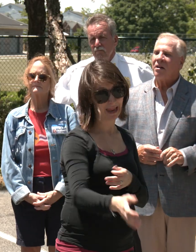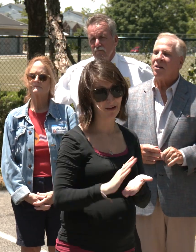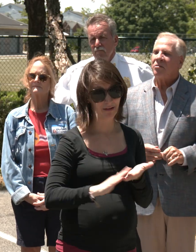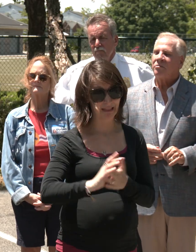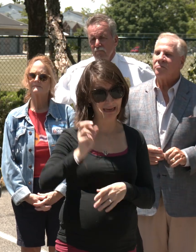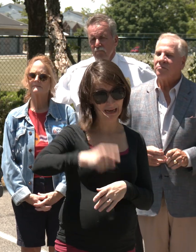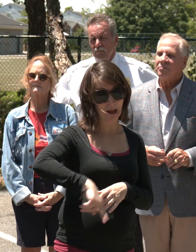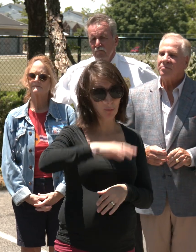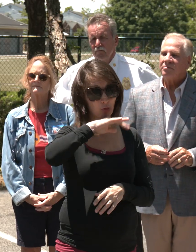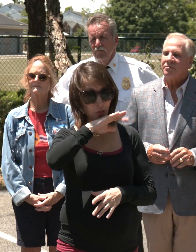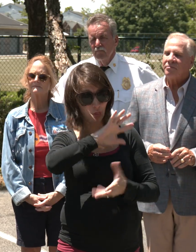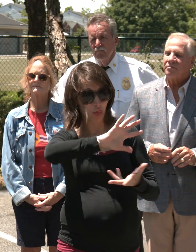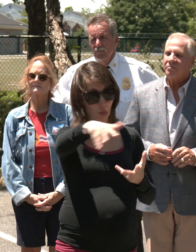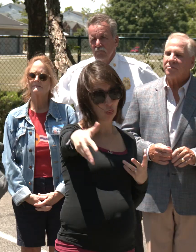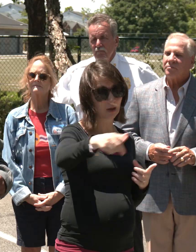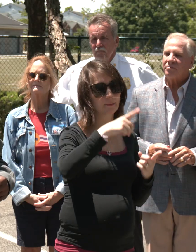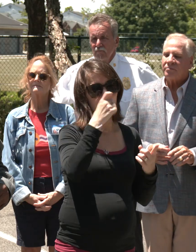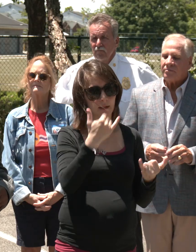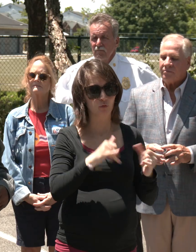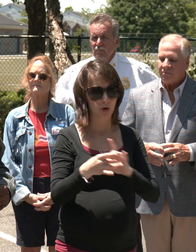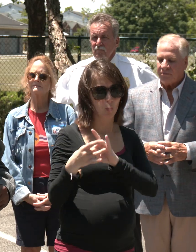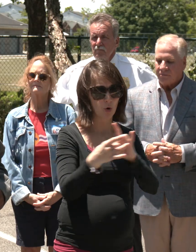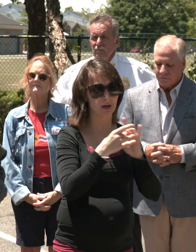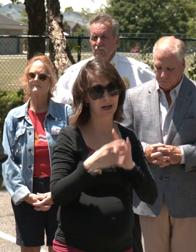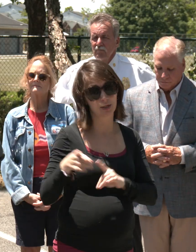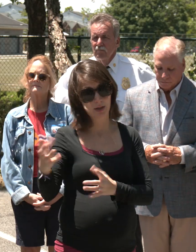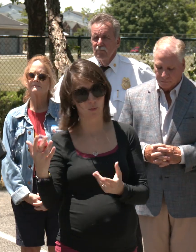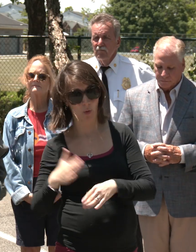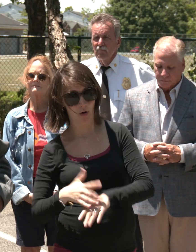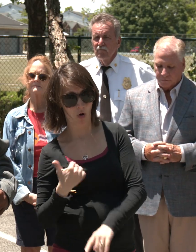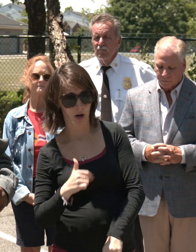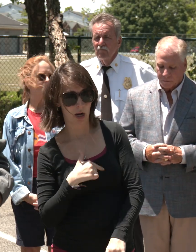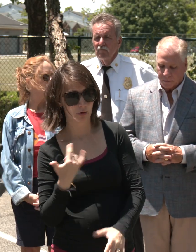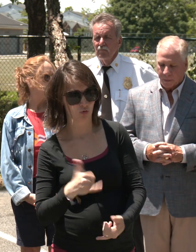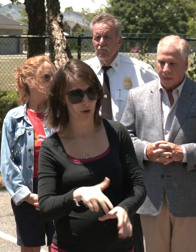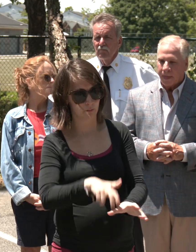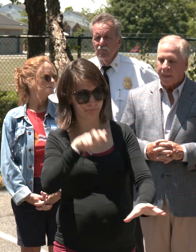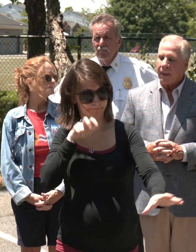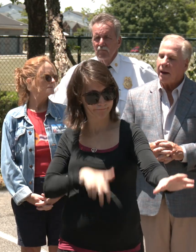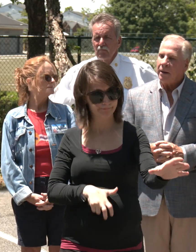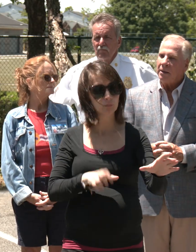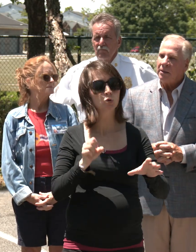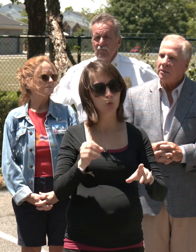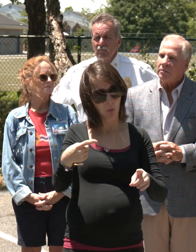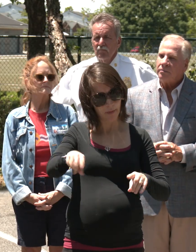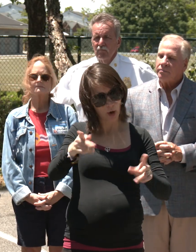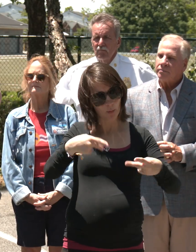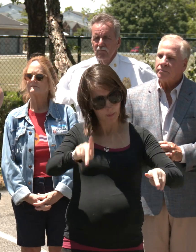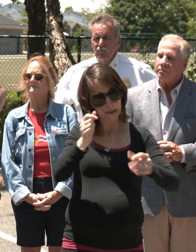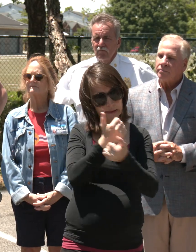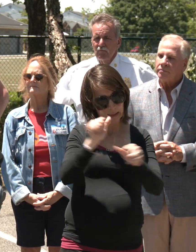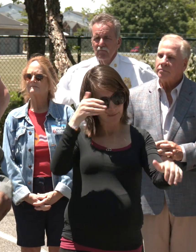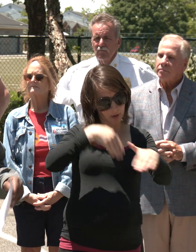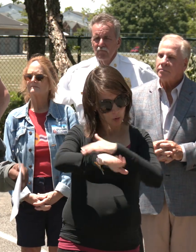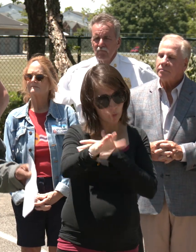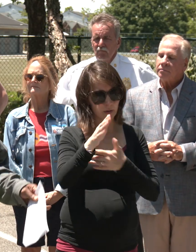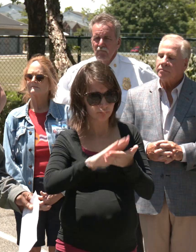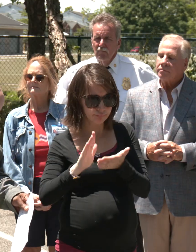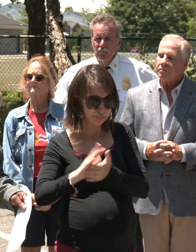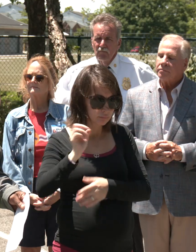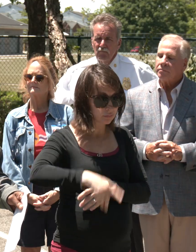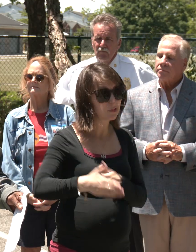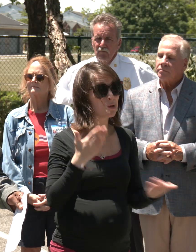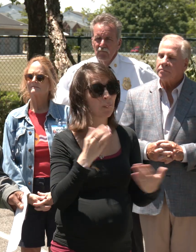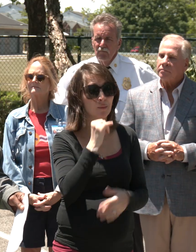up is because of coordination. They've been waiting on us to take a step back so they can get in. And so it may not